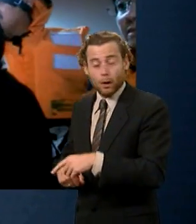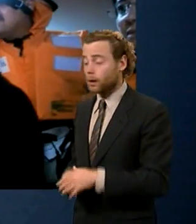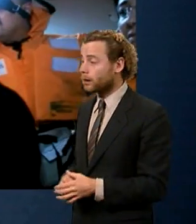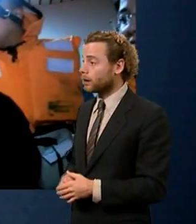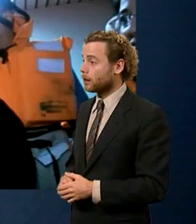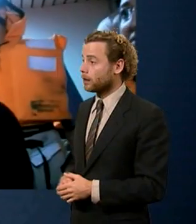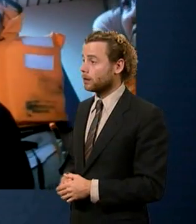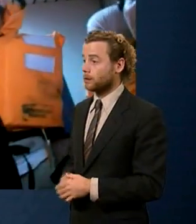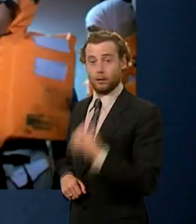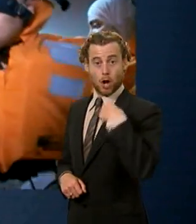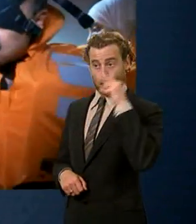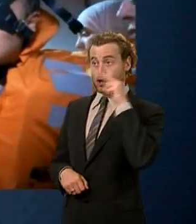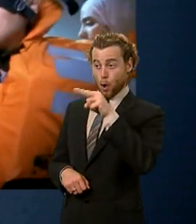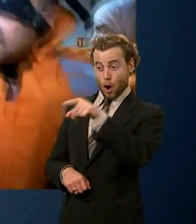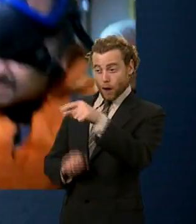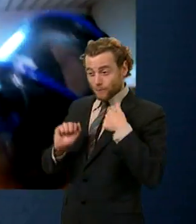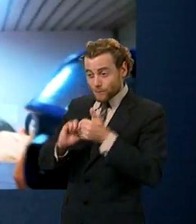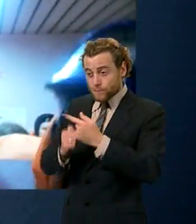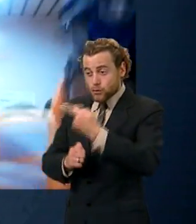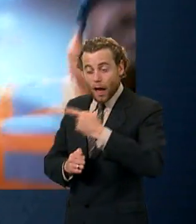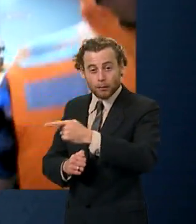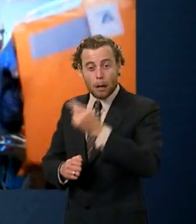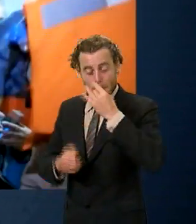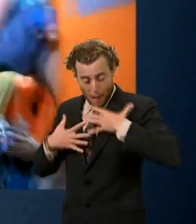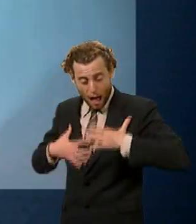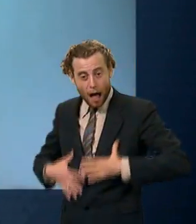I saw friends covered in blood.